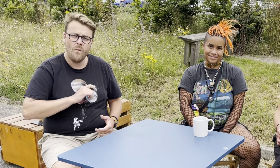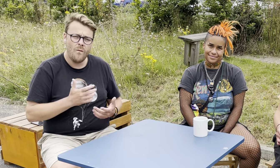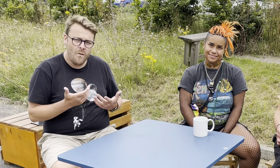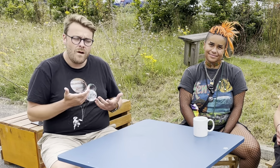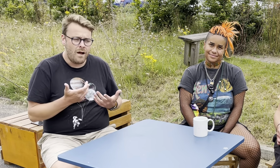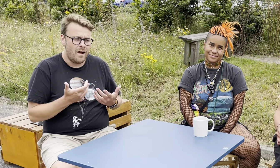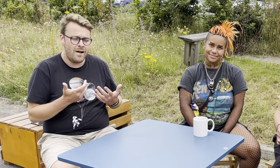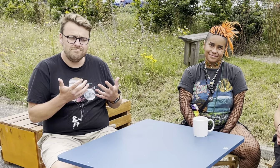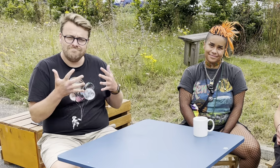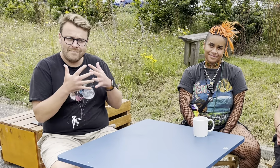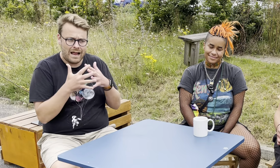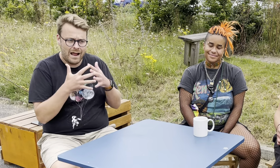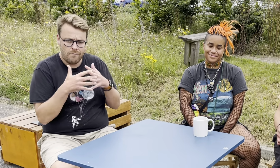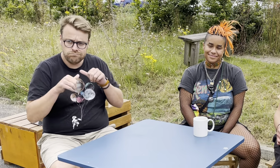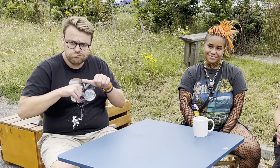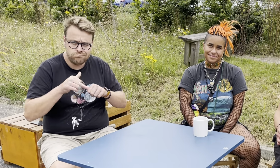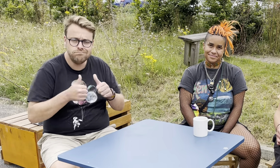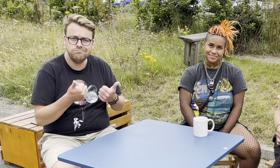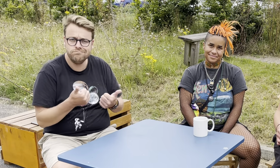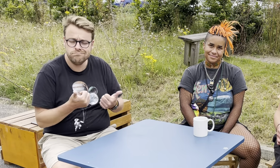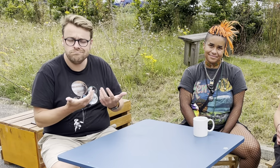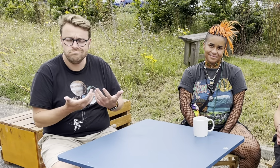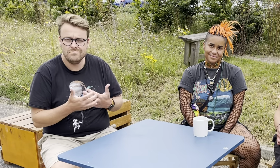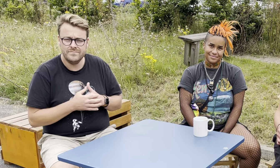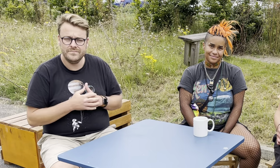found it and what you've been up to? Perhaps if we start with Em.